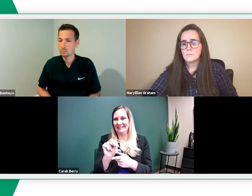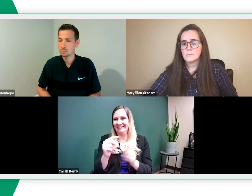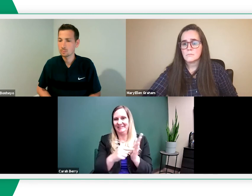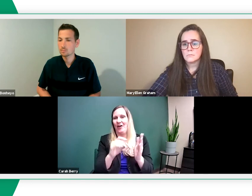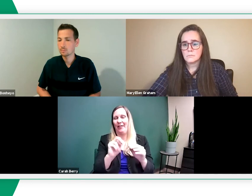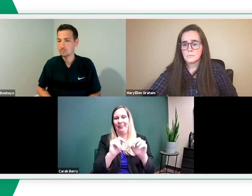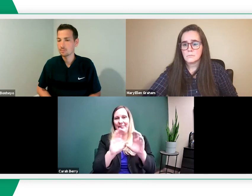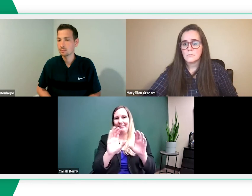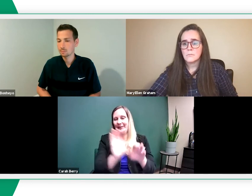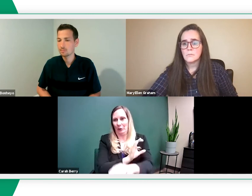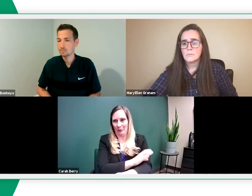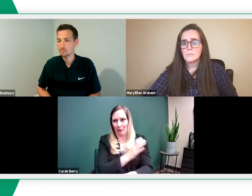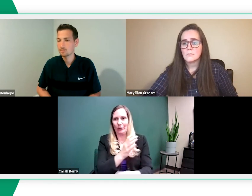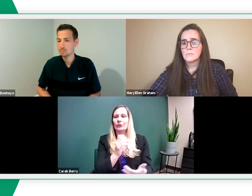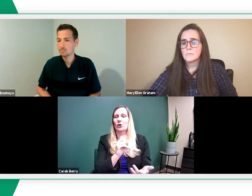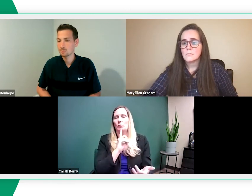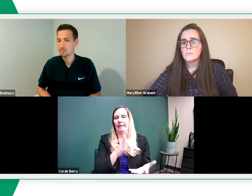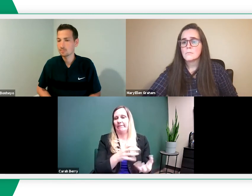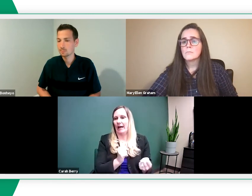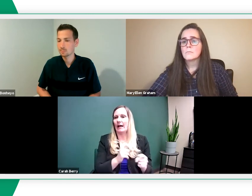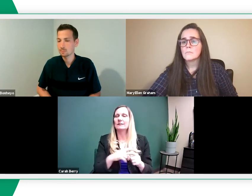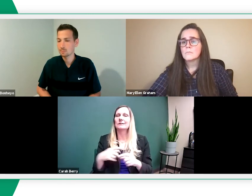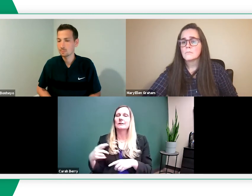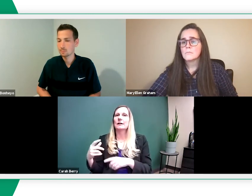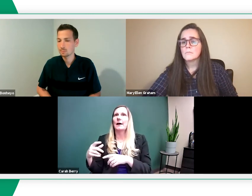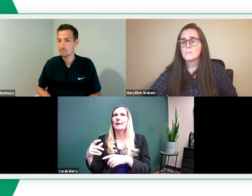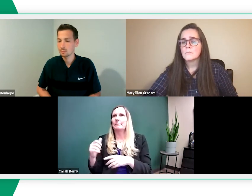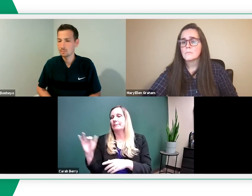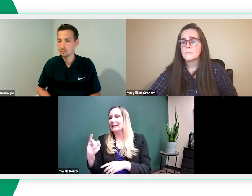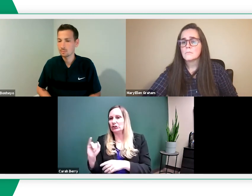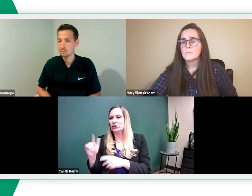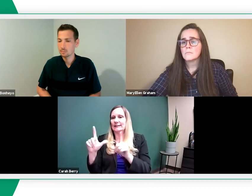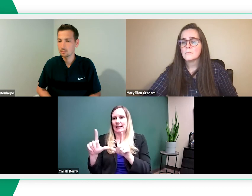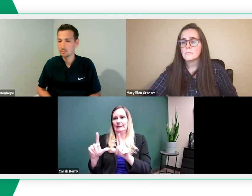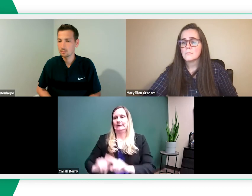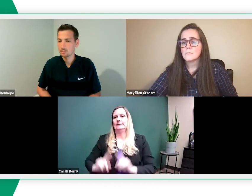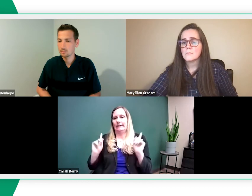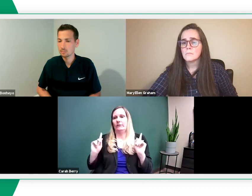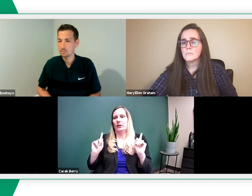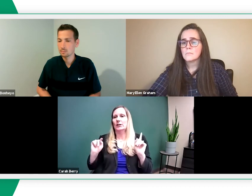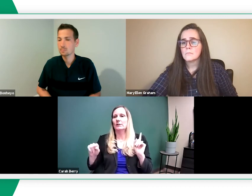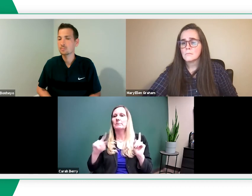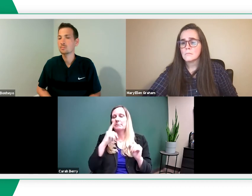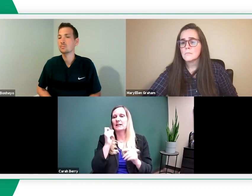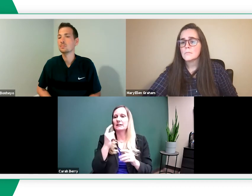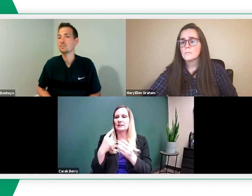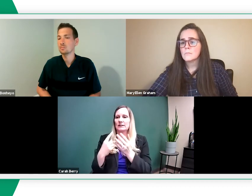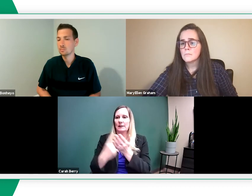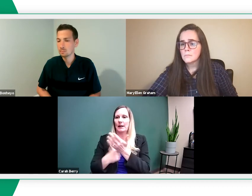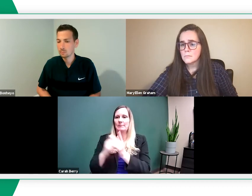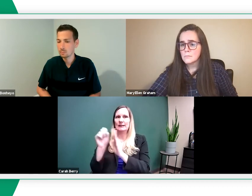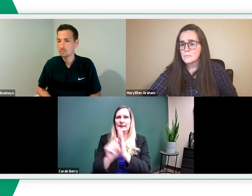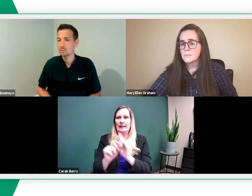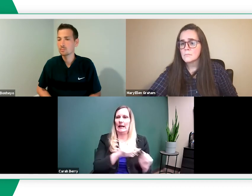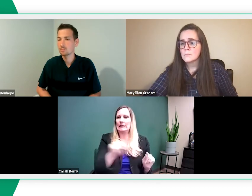for myself, it's just that one button right there on the computer. So it's very fast. At the same time, a different